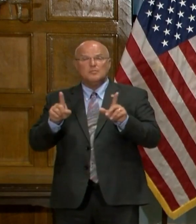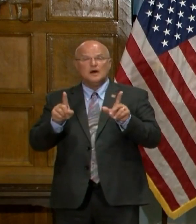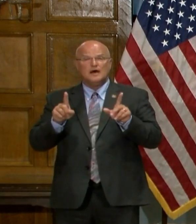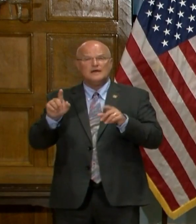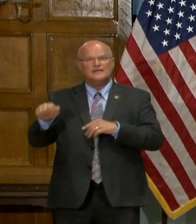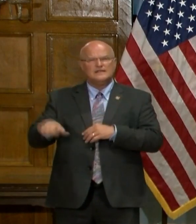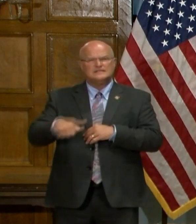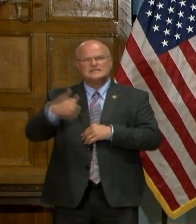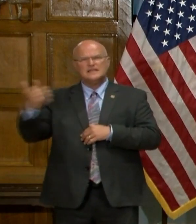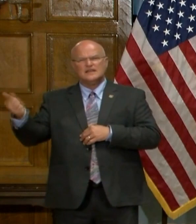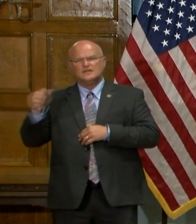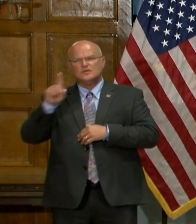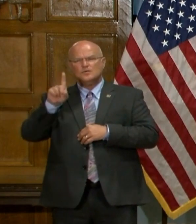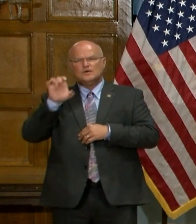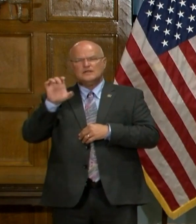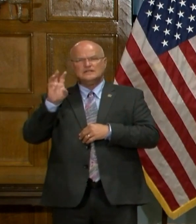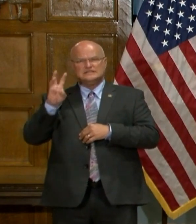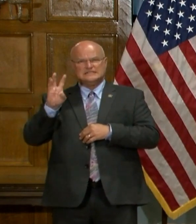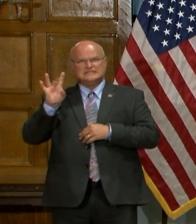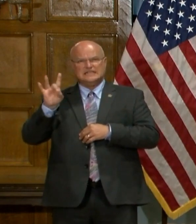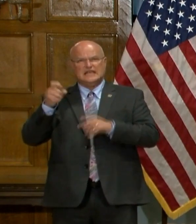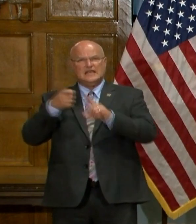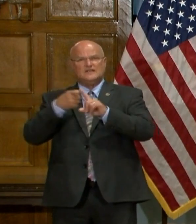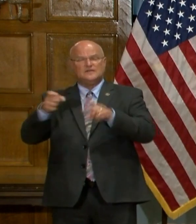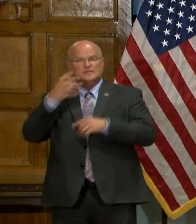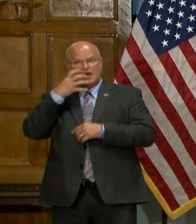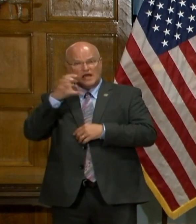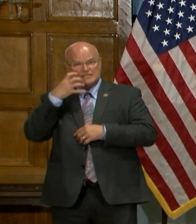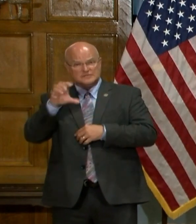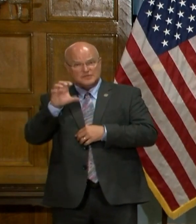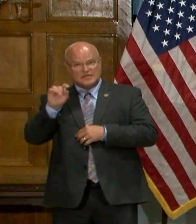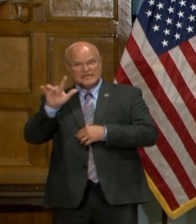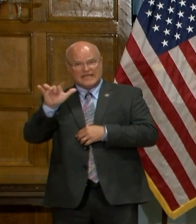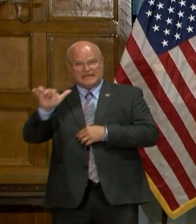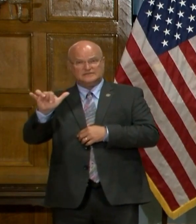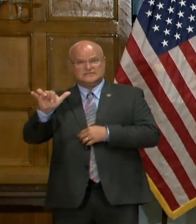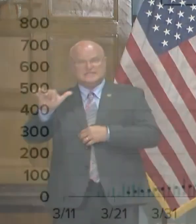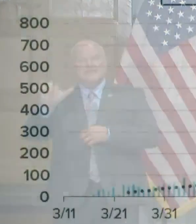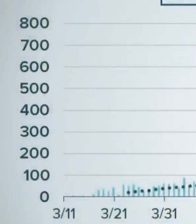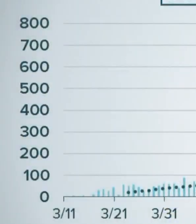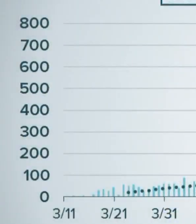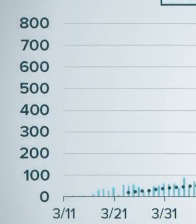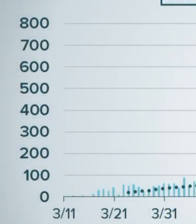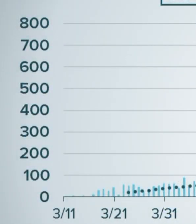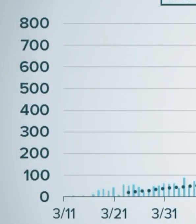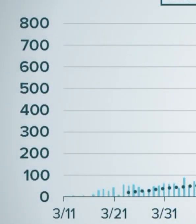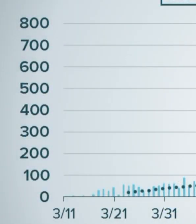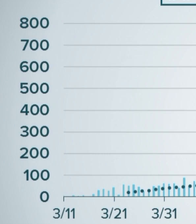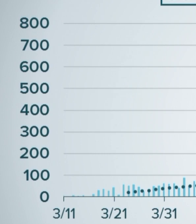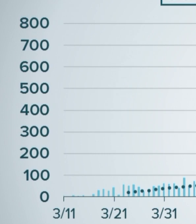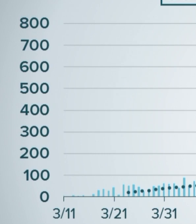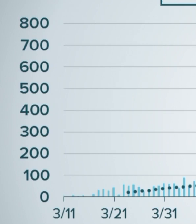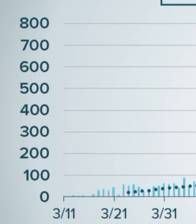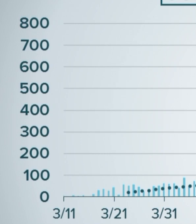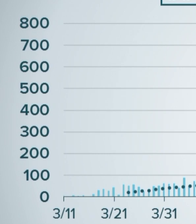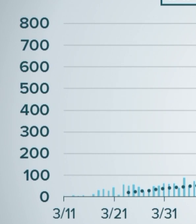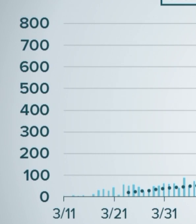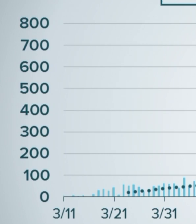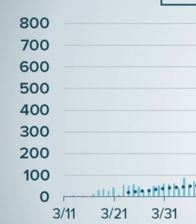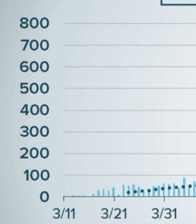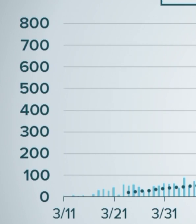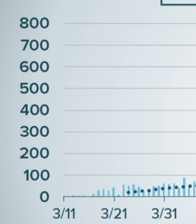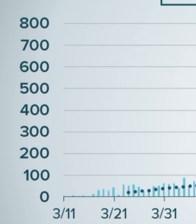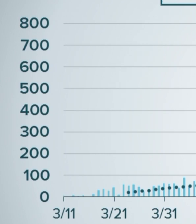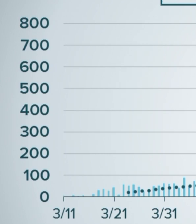another 168 that came in from Hot Spring County, and those are all in the city of Malvern. I